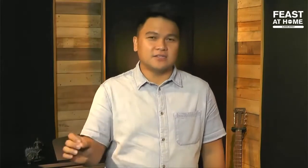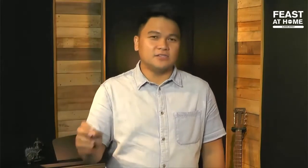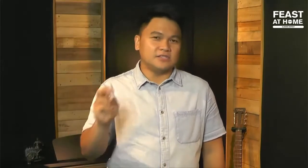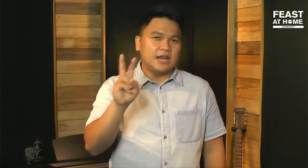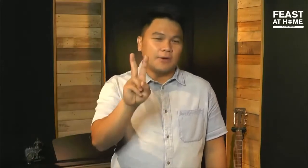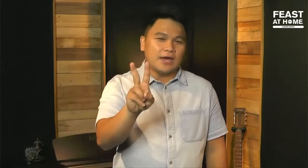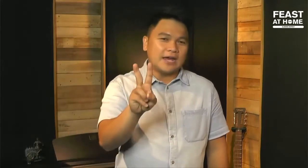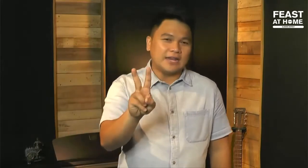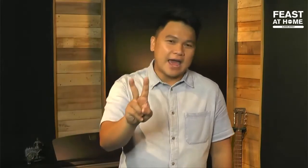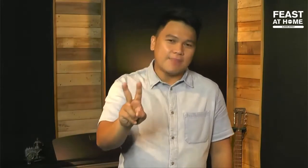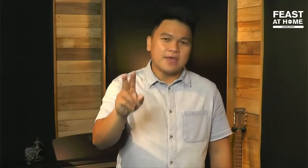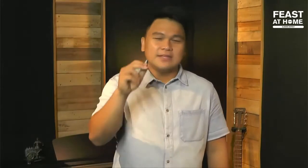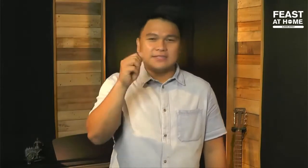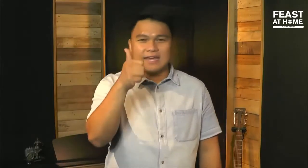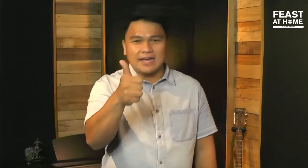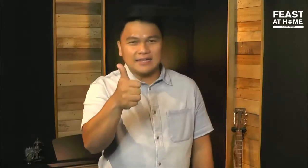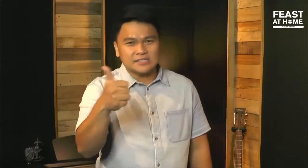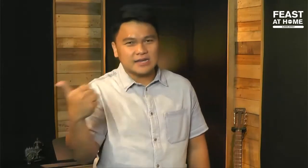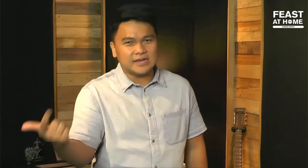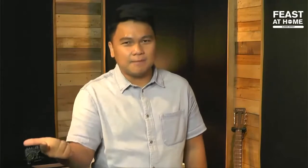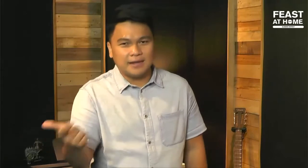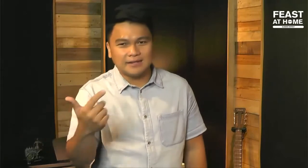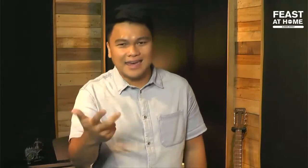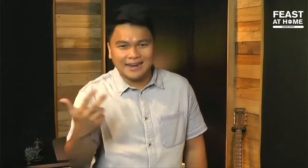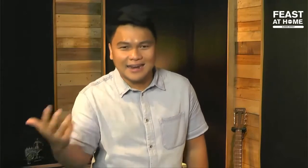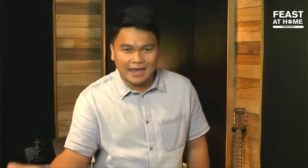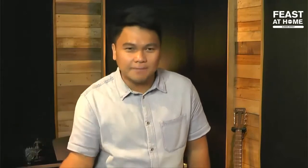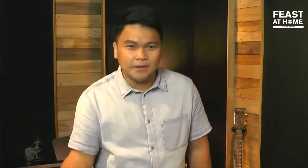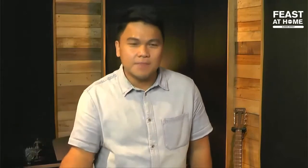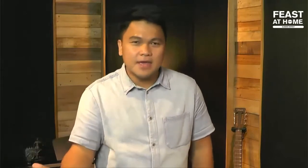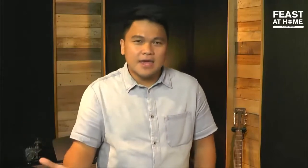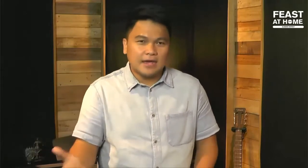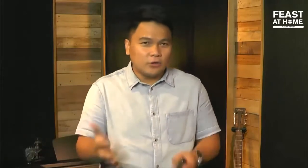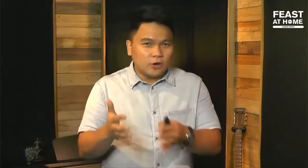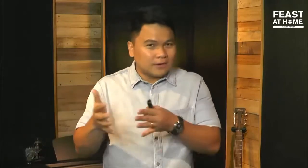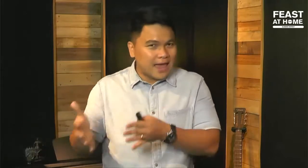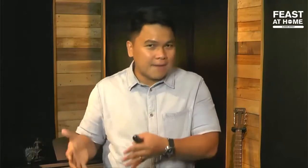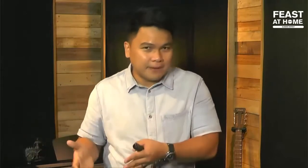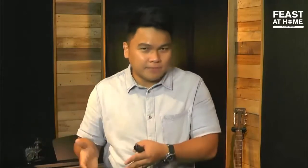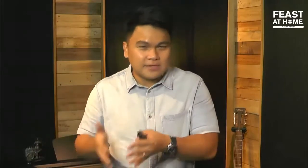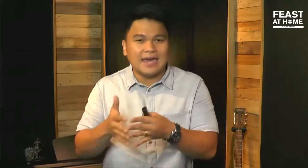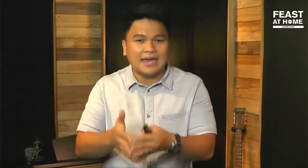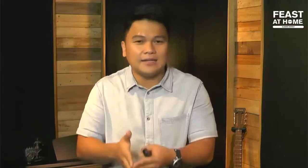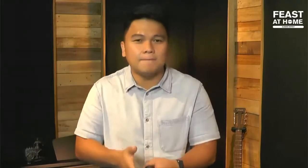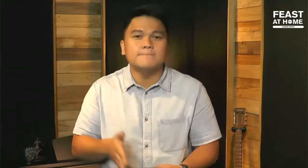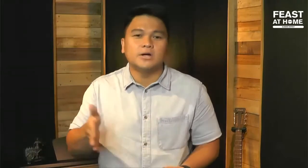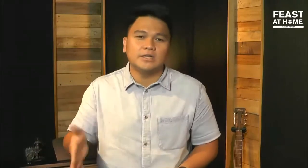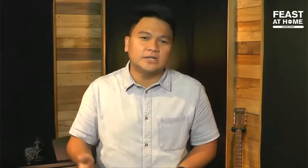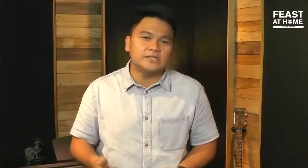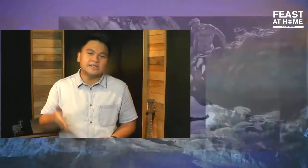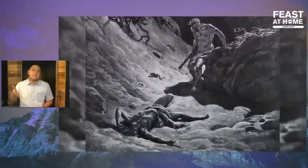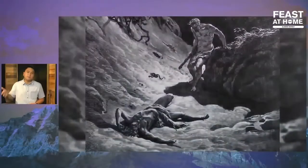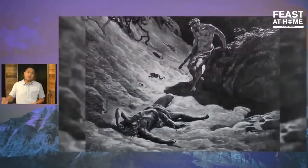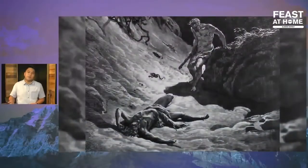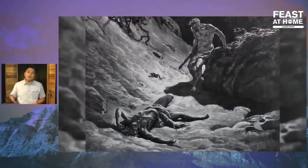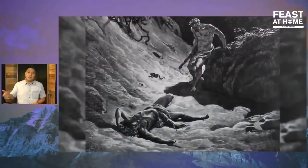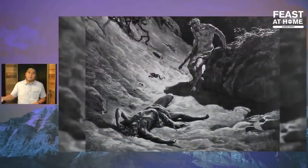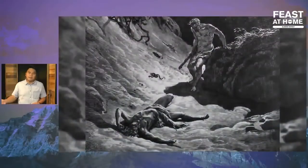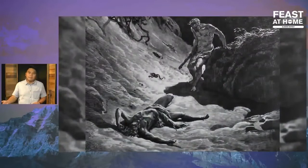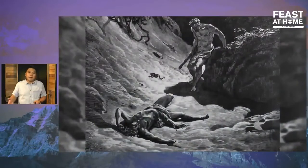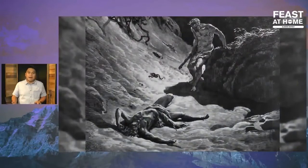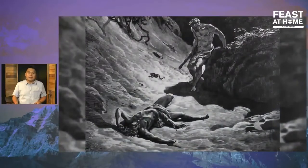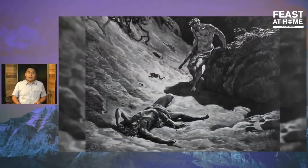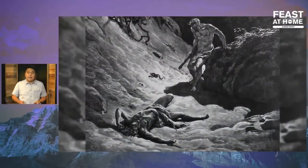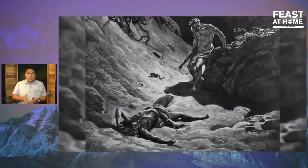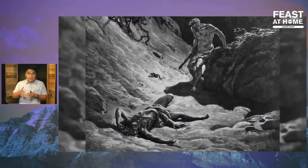sons. Dalawa yung anak nila. Si Cain tsaka si Abel. Cain and Abel. And you know what happened? Cain murders his brother